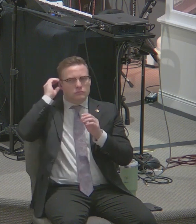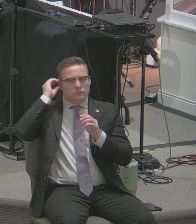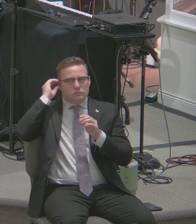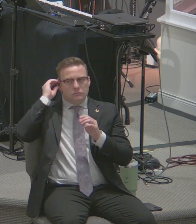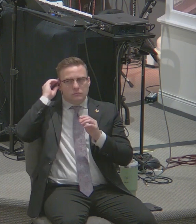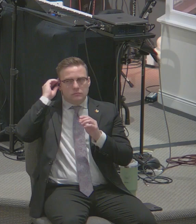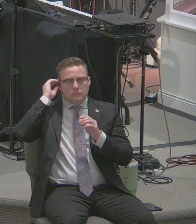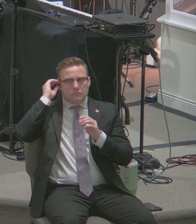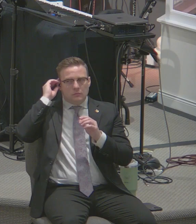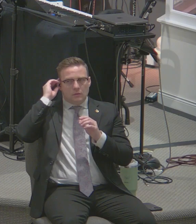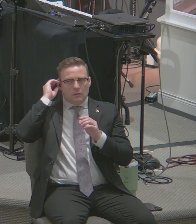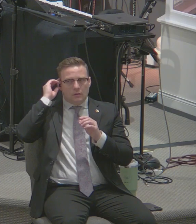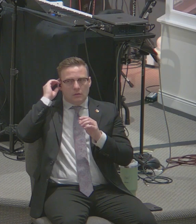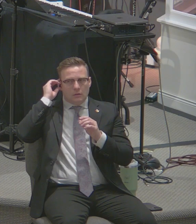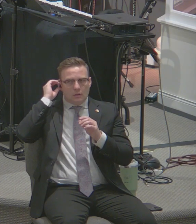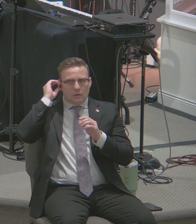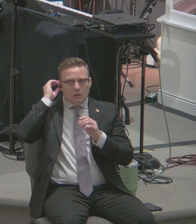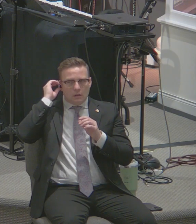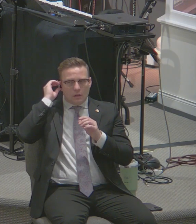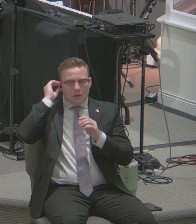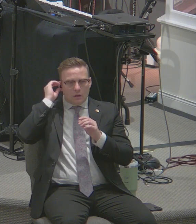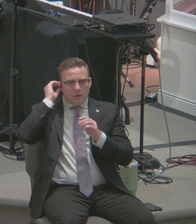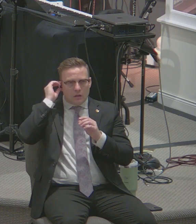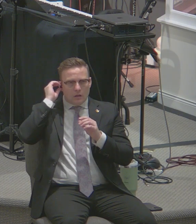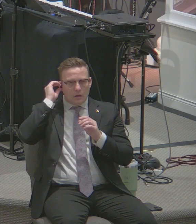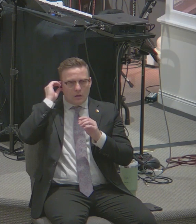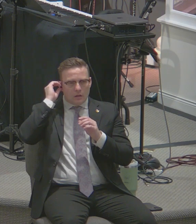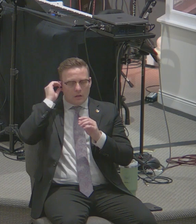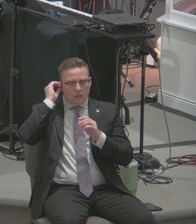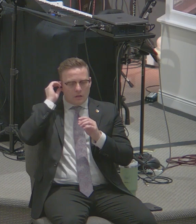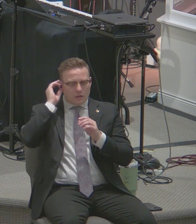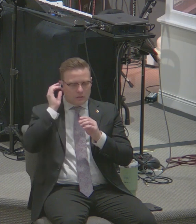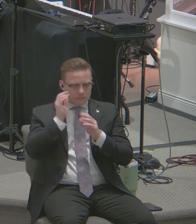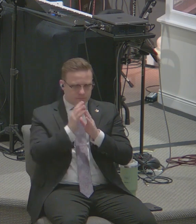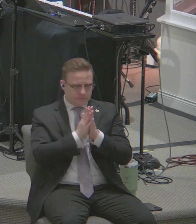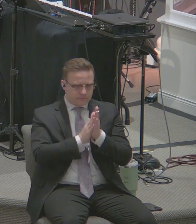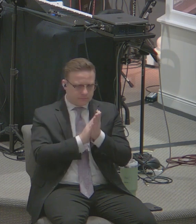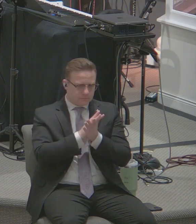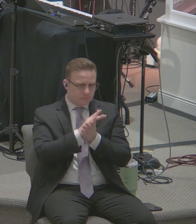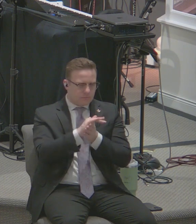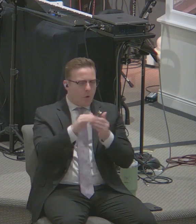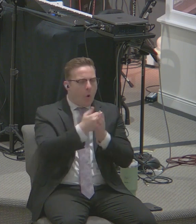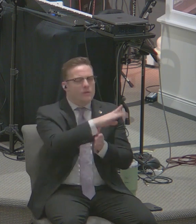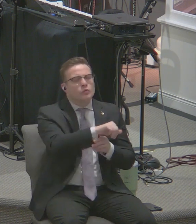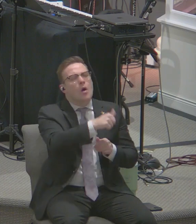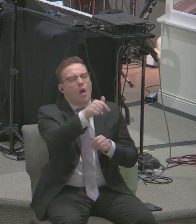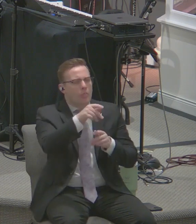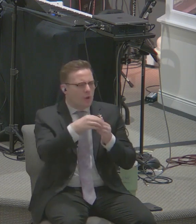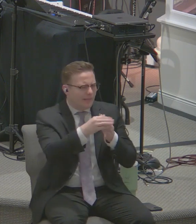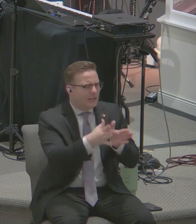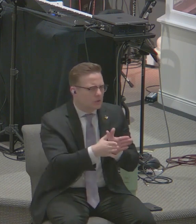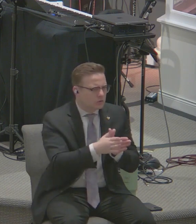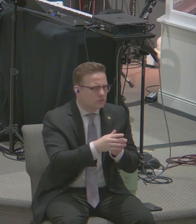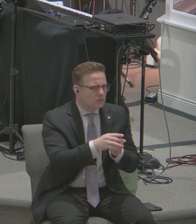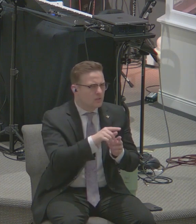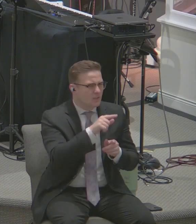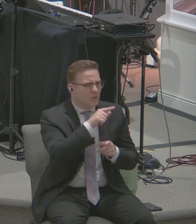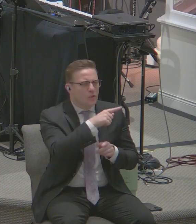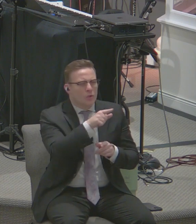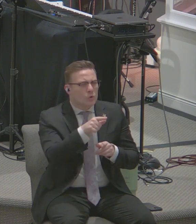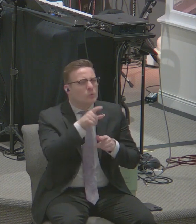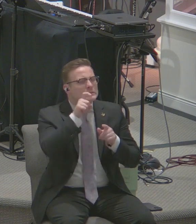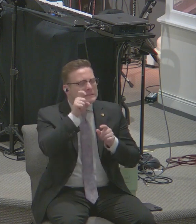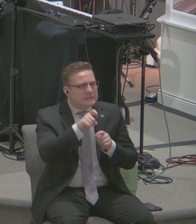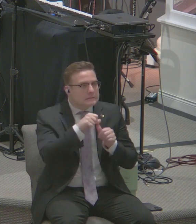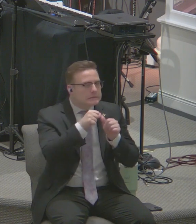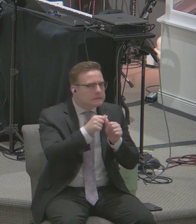flock of God that is among you, exercising oversight. What that means is you're keeping a